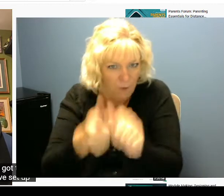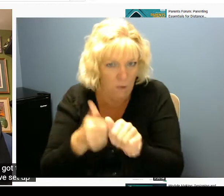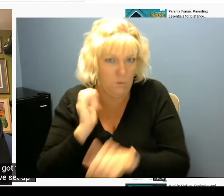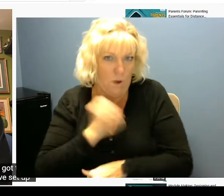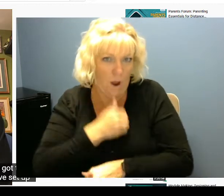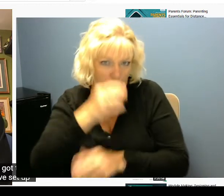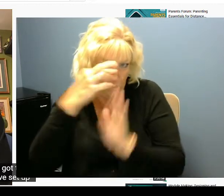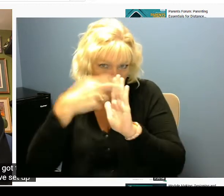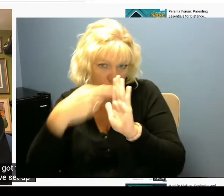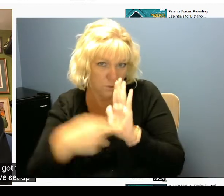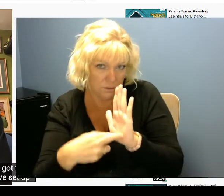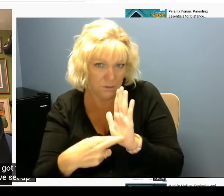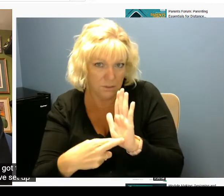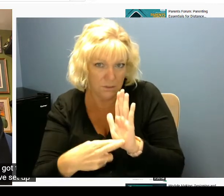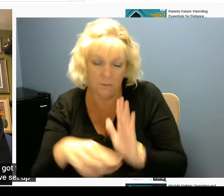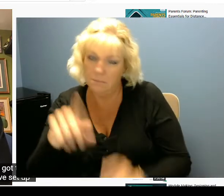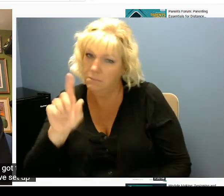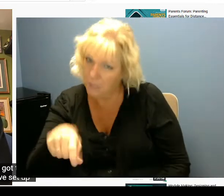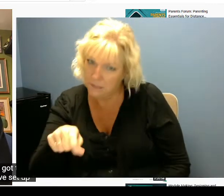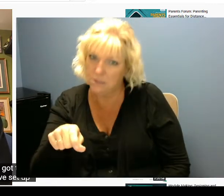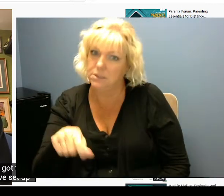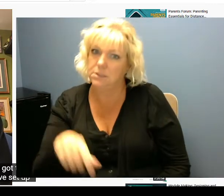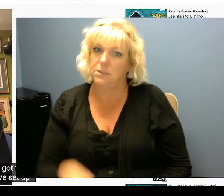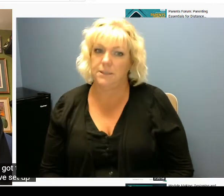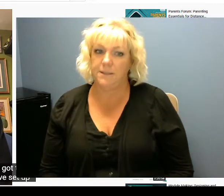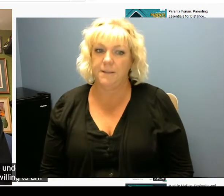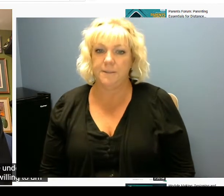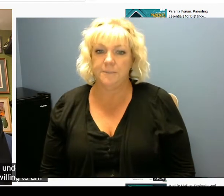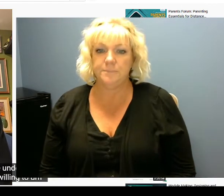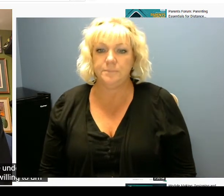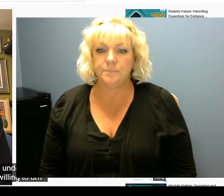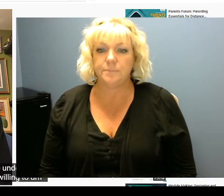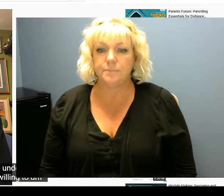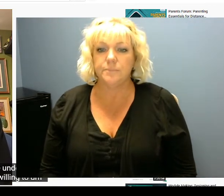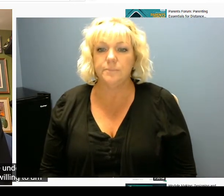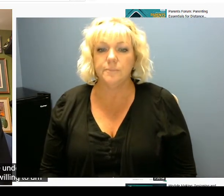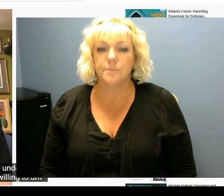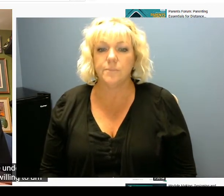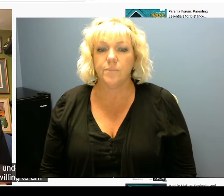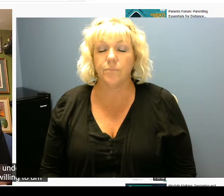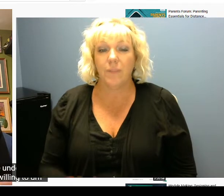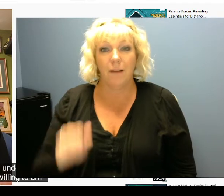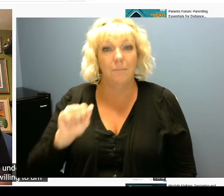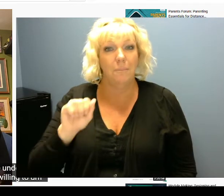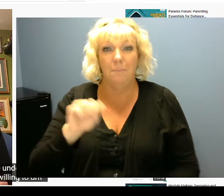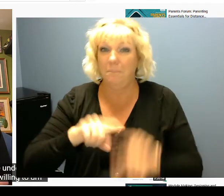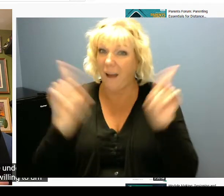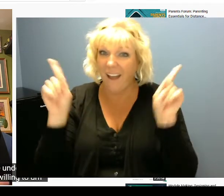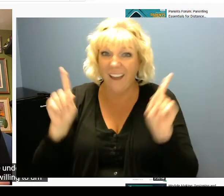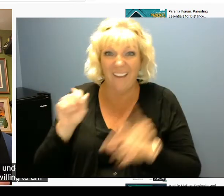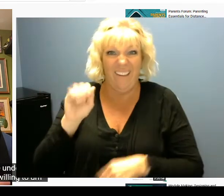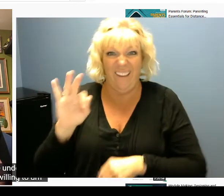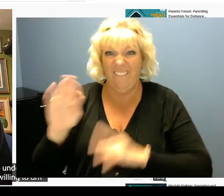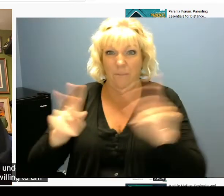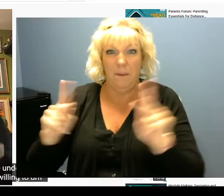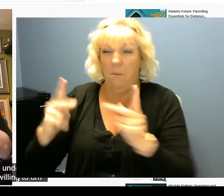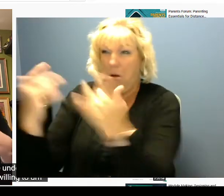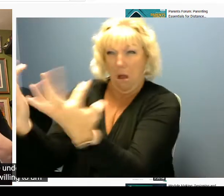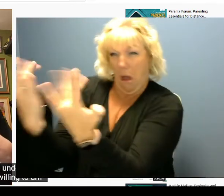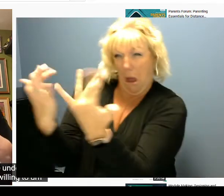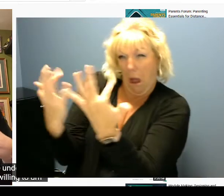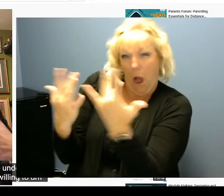welcoming, but you've got to go by the rules that we've set up. And then they do note that if they're under threat or under attack,